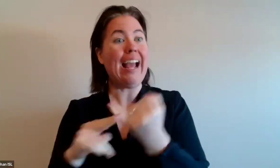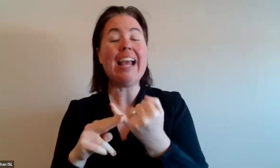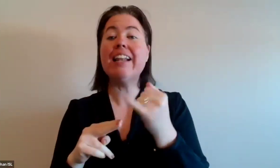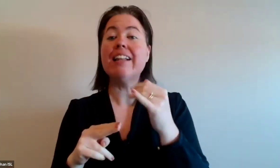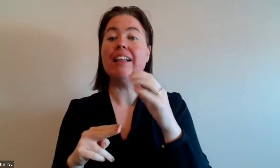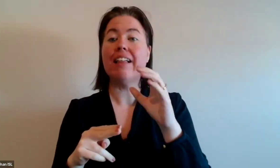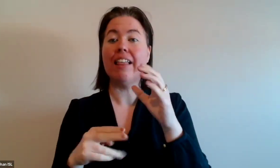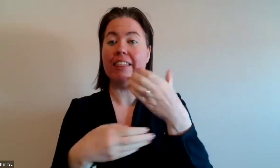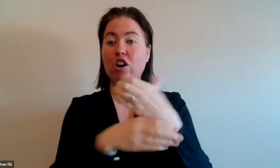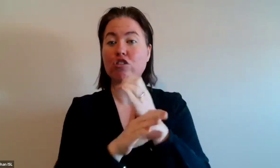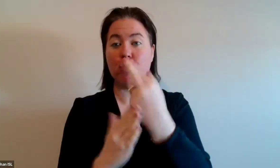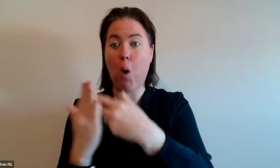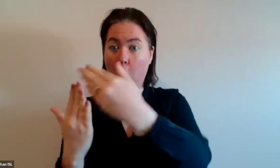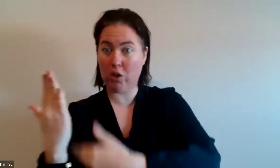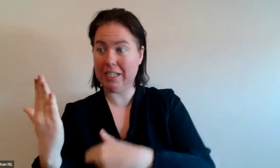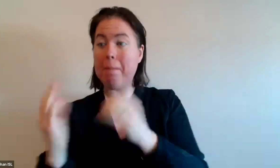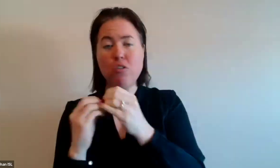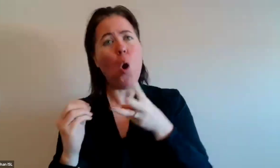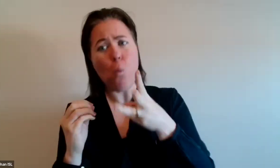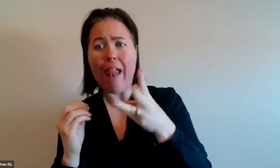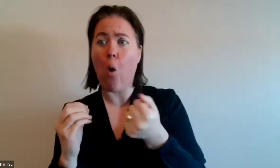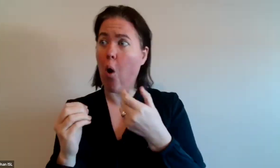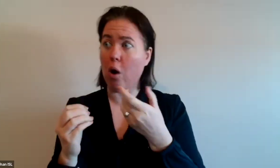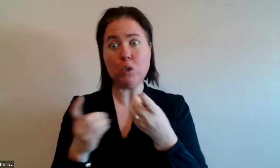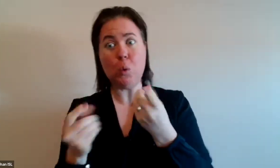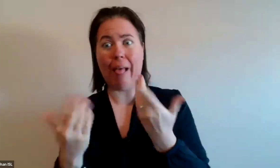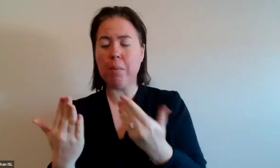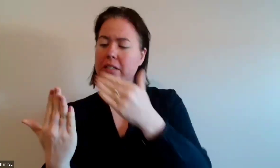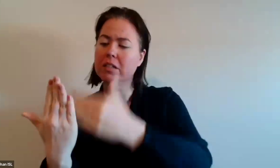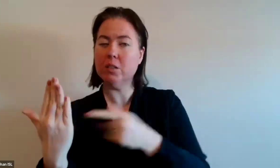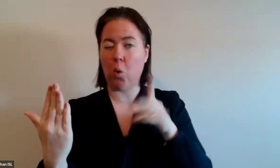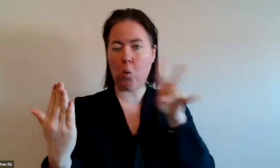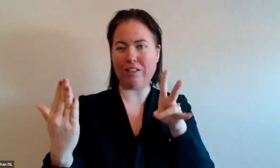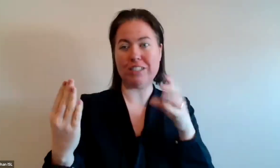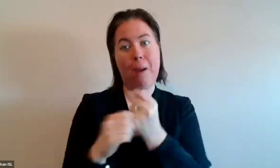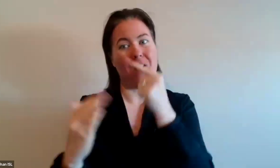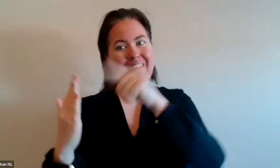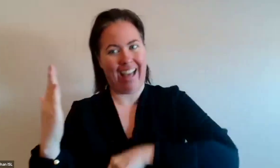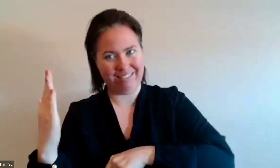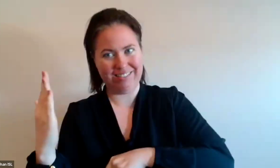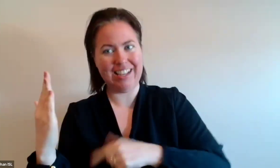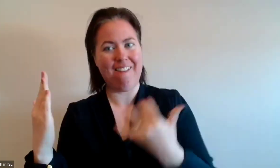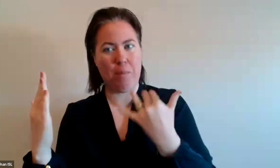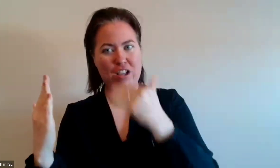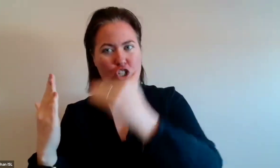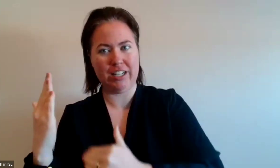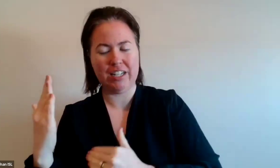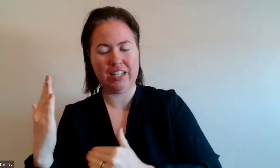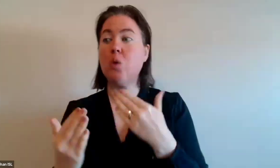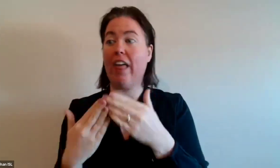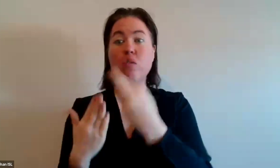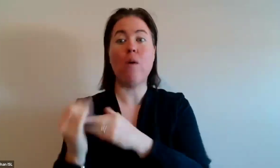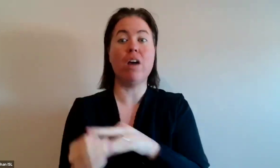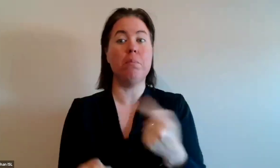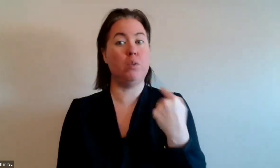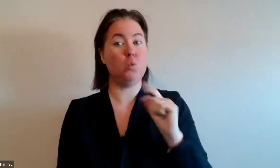some way. So it's worth reading through again that report from 2021 that the government submitted, and then either challenging